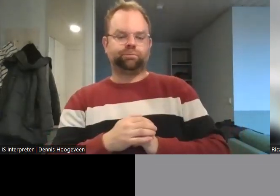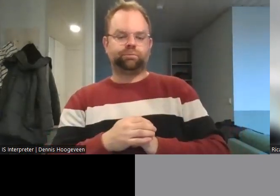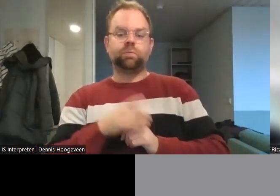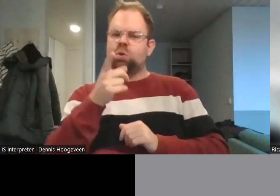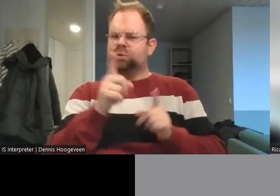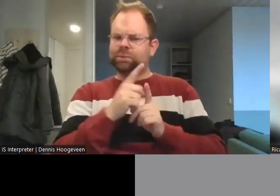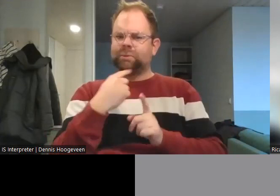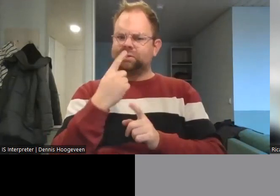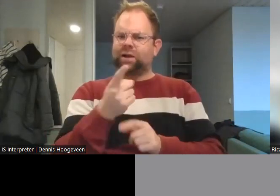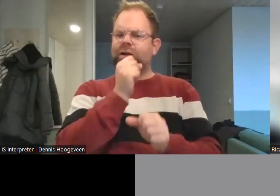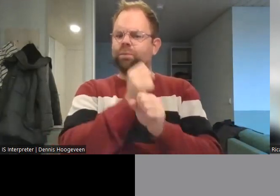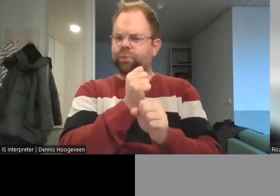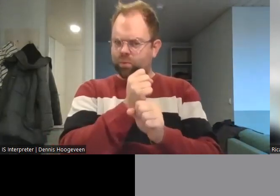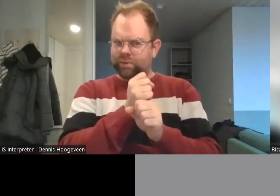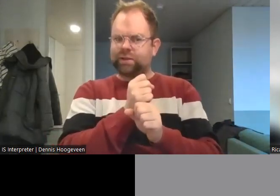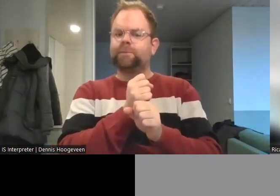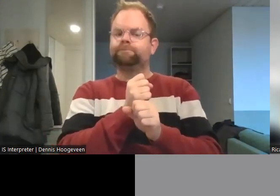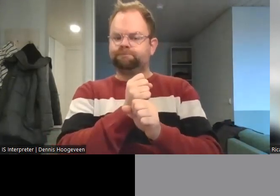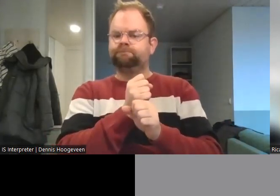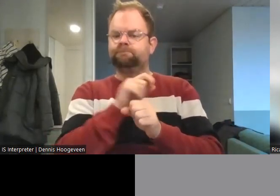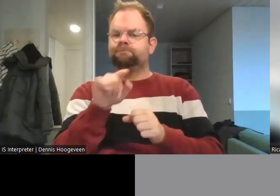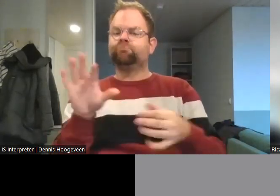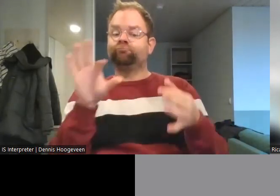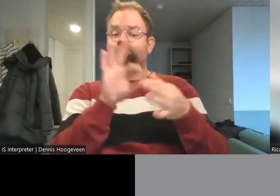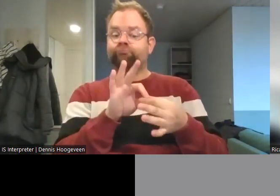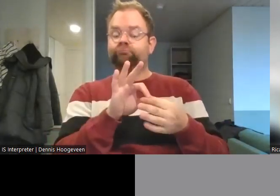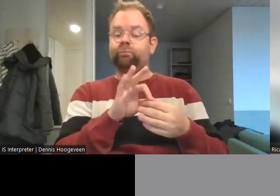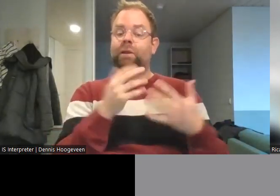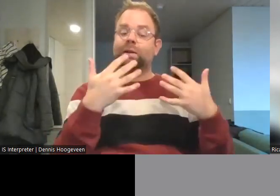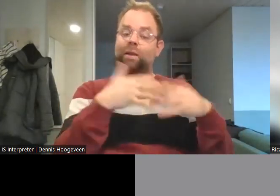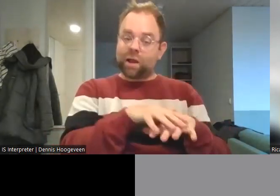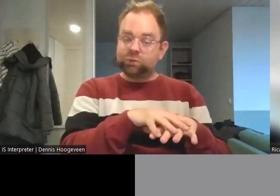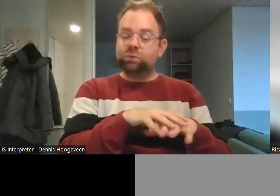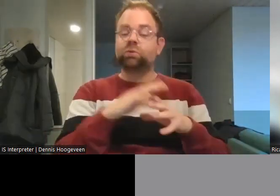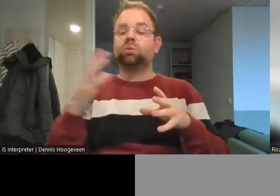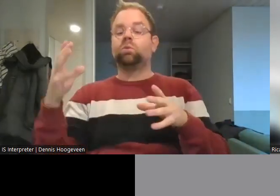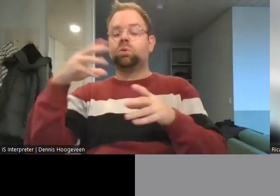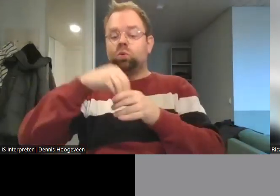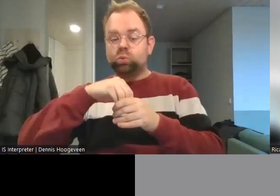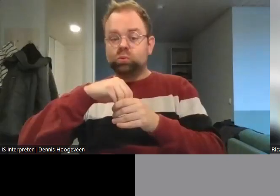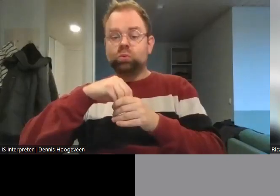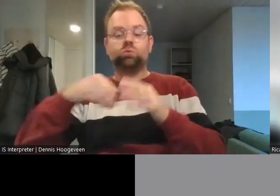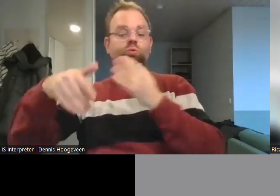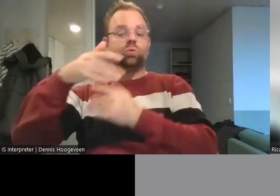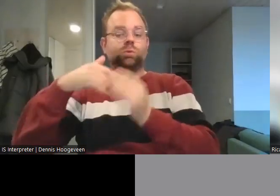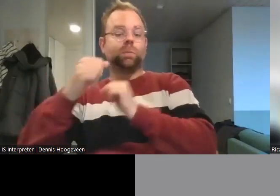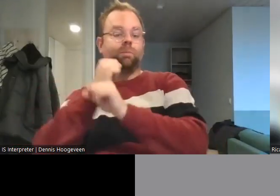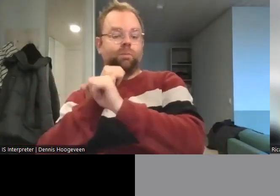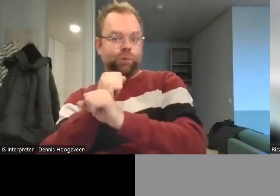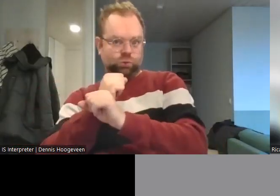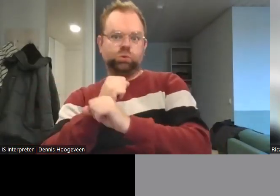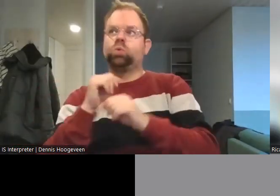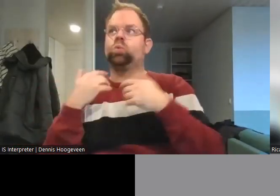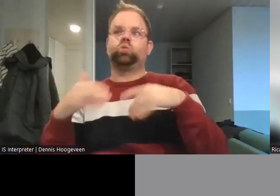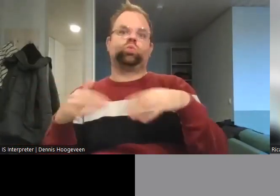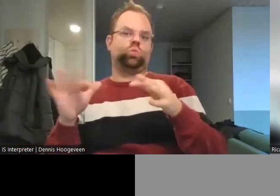social protection, that is very, very relevant. I will give the floor now. I saw